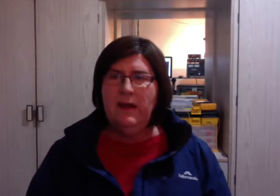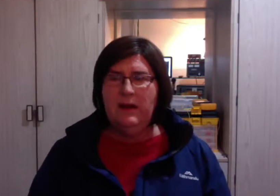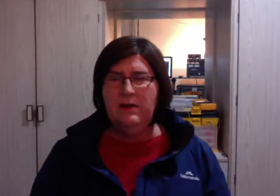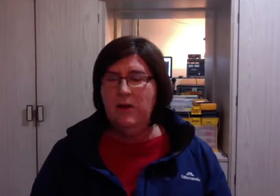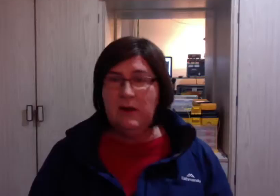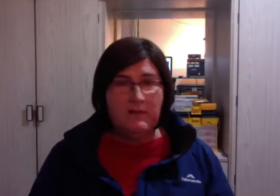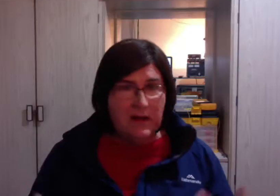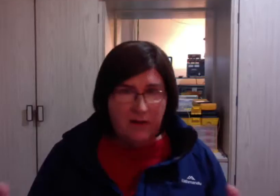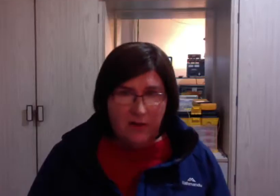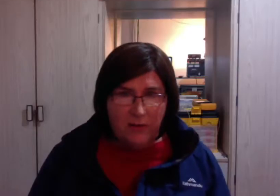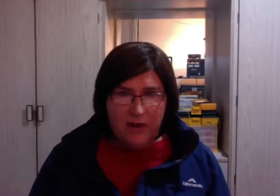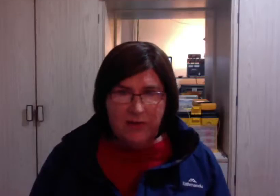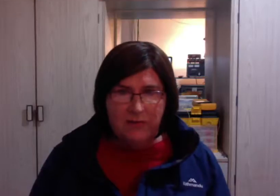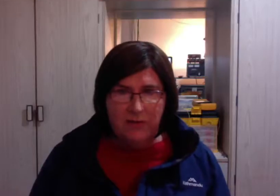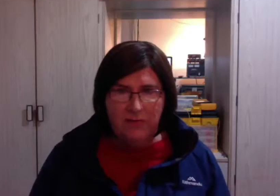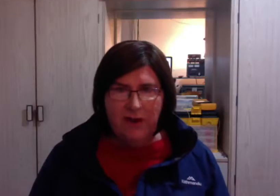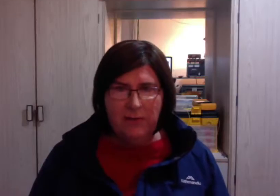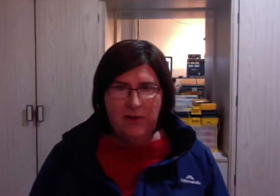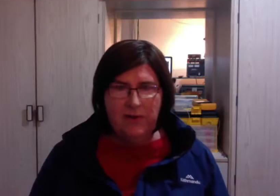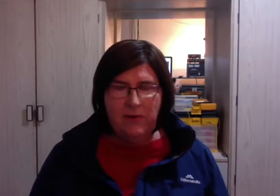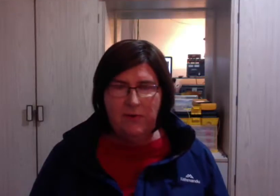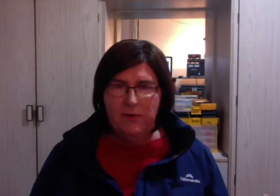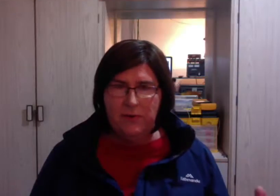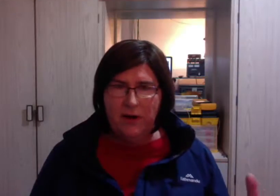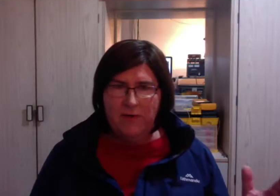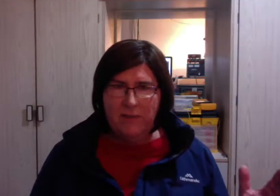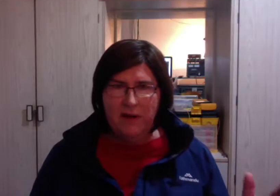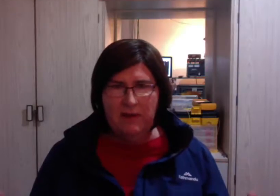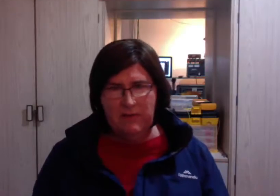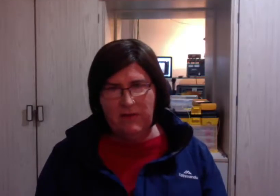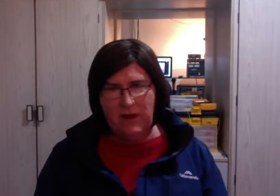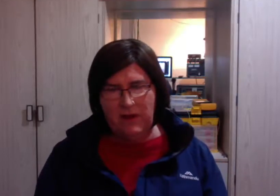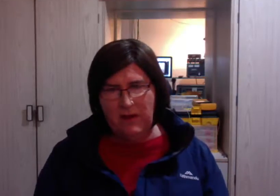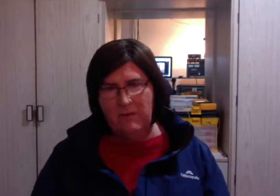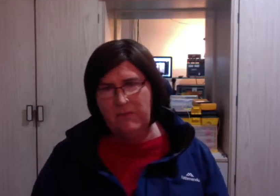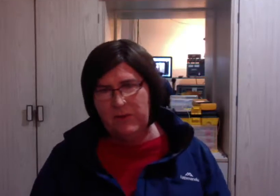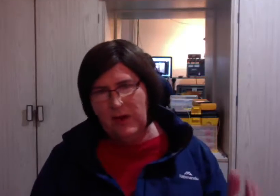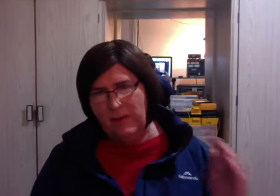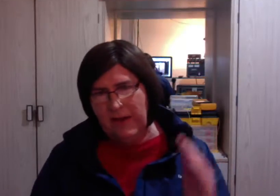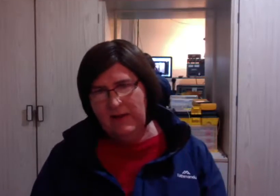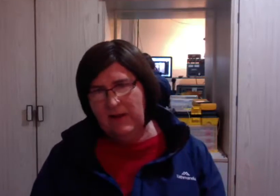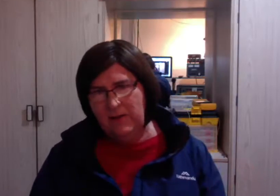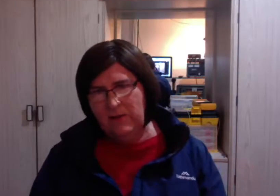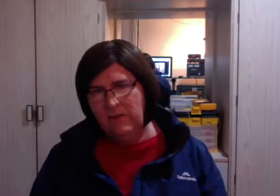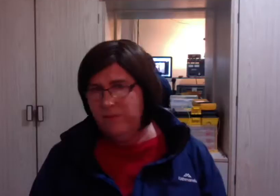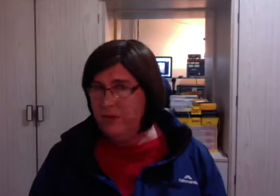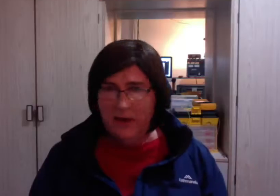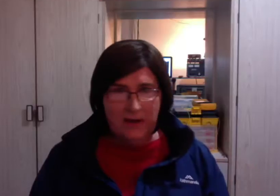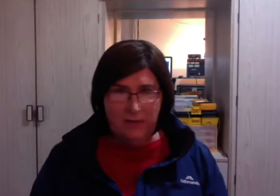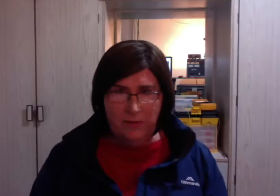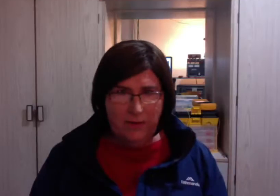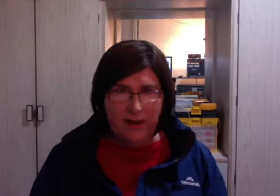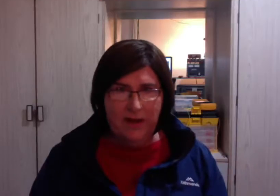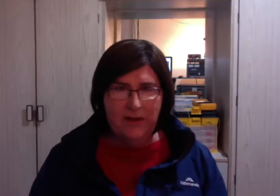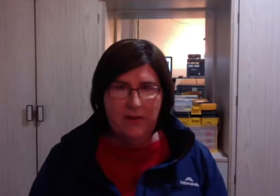and not give any consideration to fuel availability. Well, if you drive up the Hay River, you go to Batten Hill, you can't get fuel at Batten Hill,